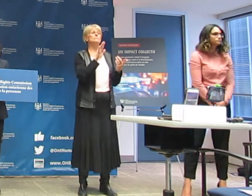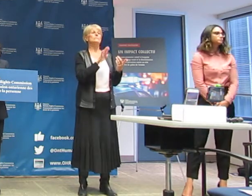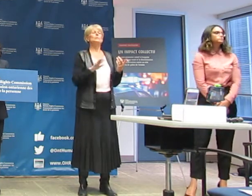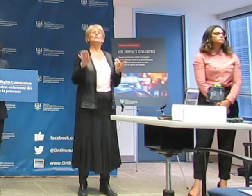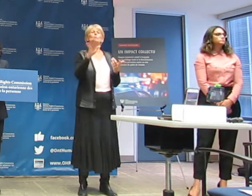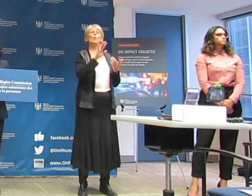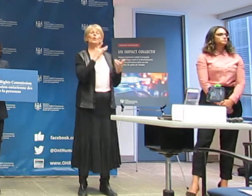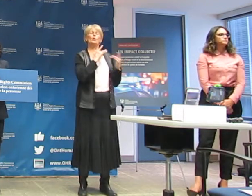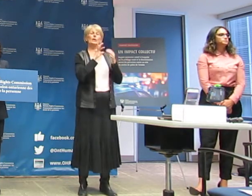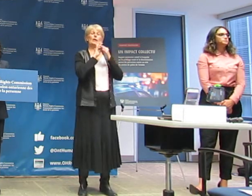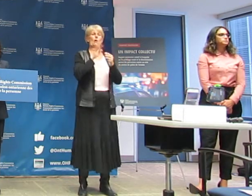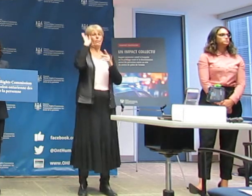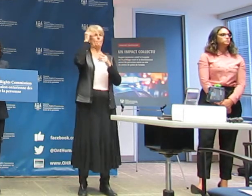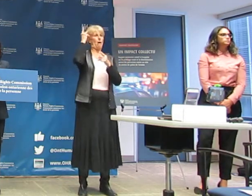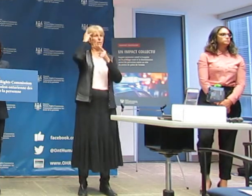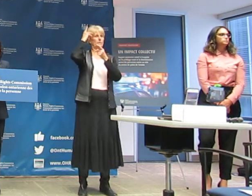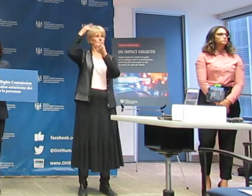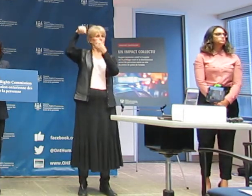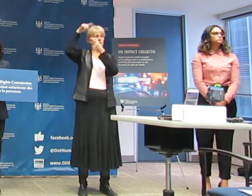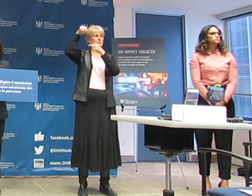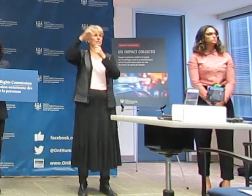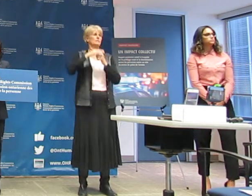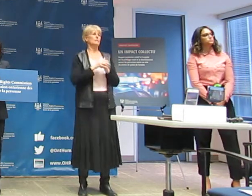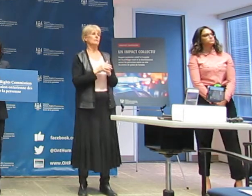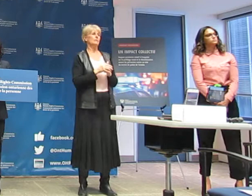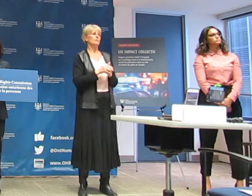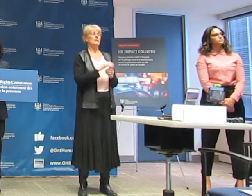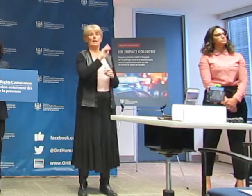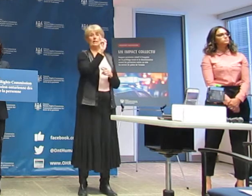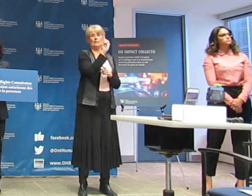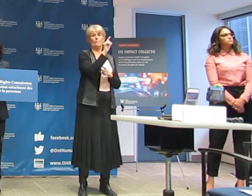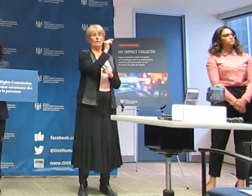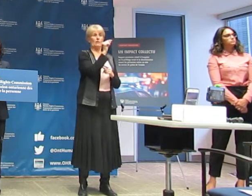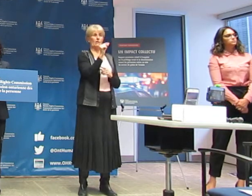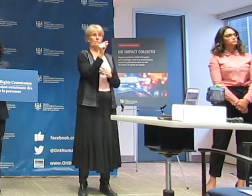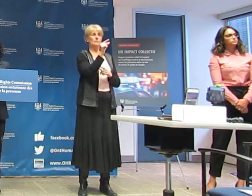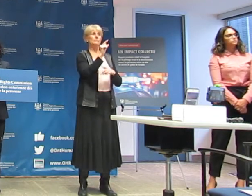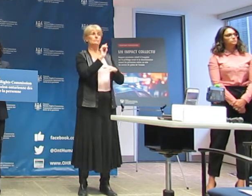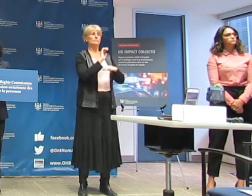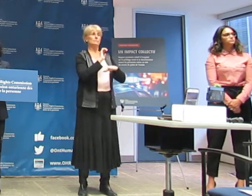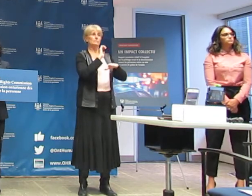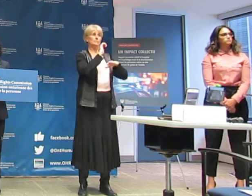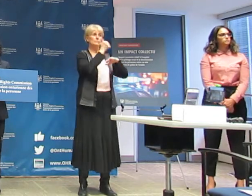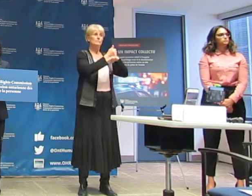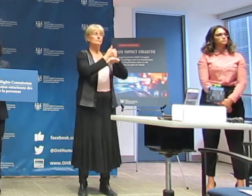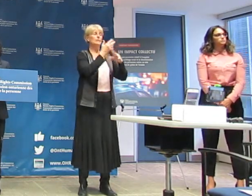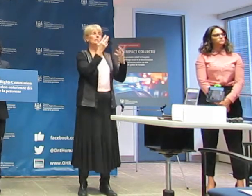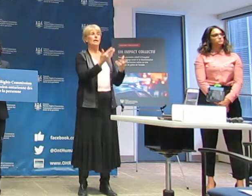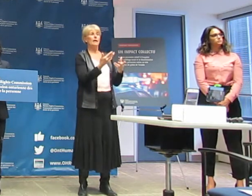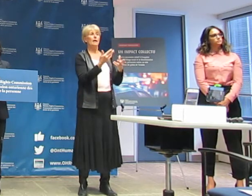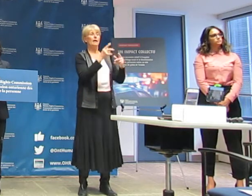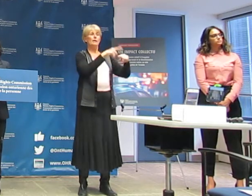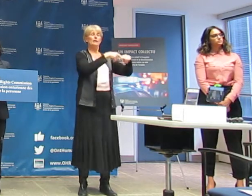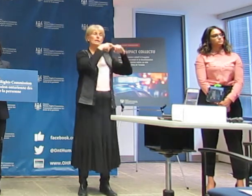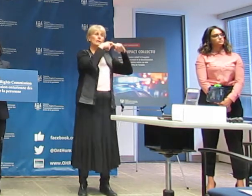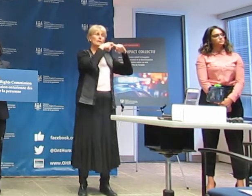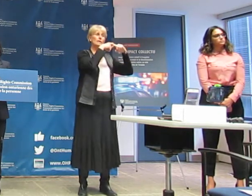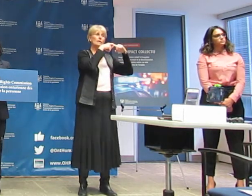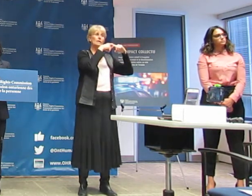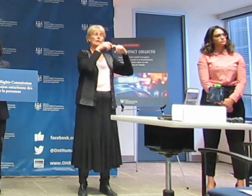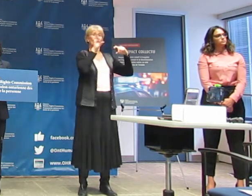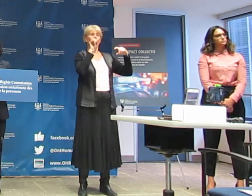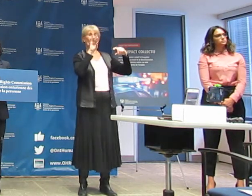politics behind this? Because as previously noted, the Liberal government had put changes into place. They've now been put on pause by the